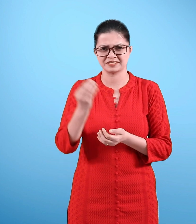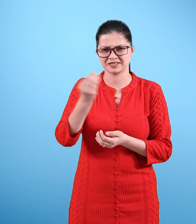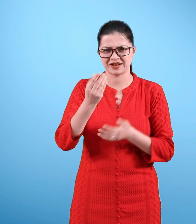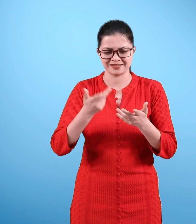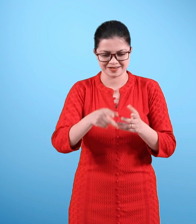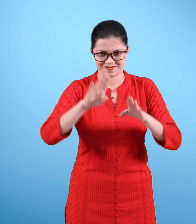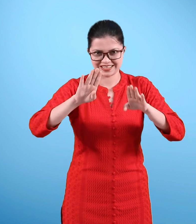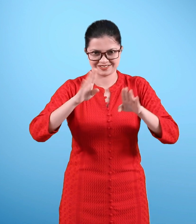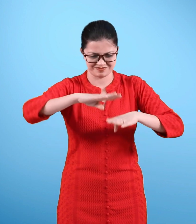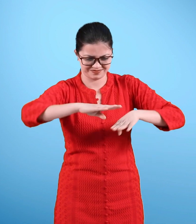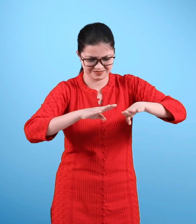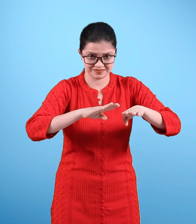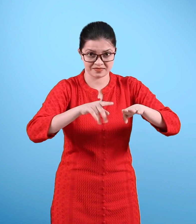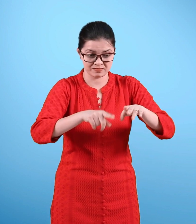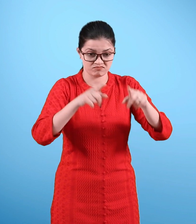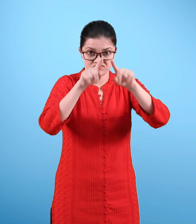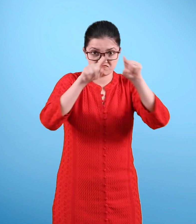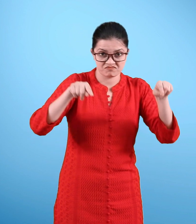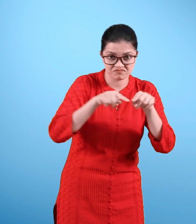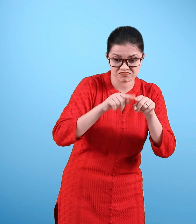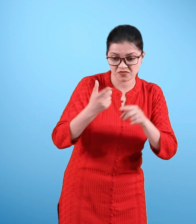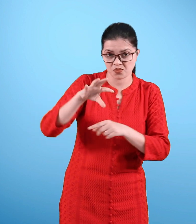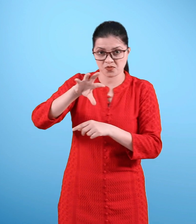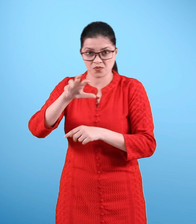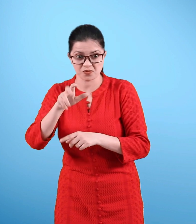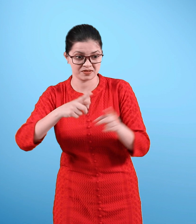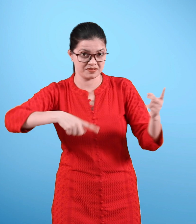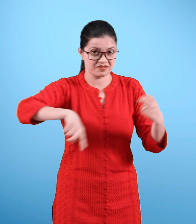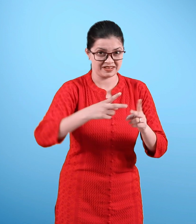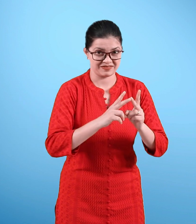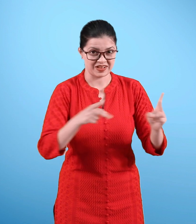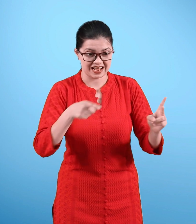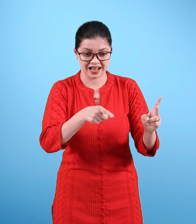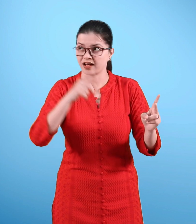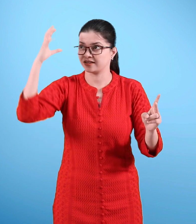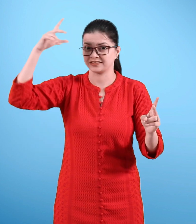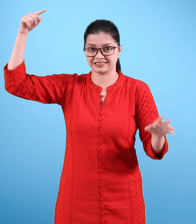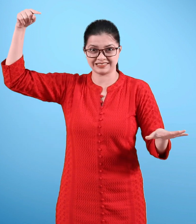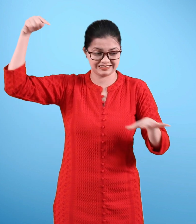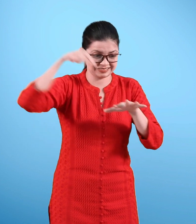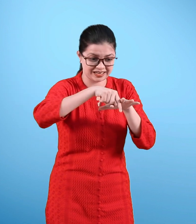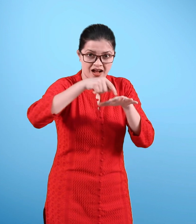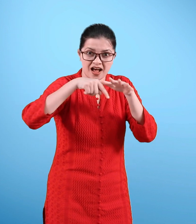These gaps are all kinds of irregular shapes, but we can see circular images of the sun.